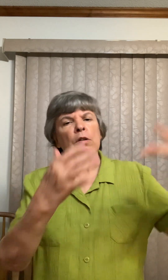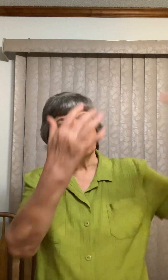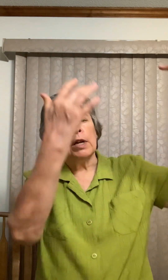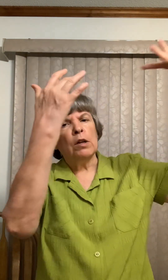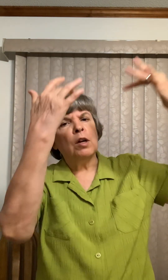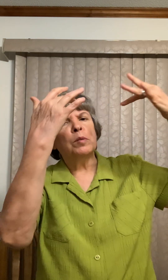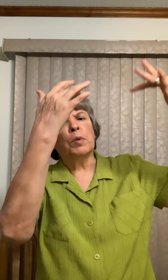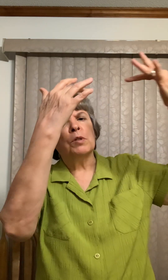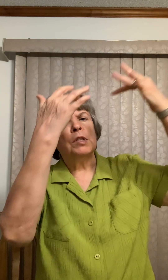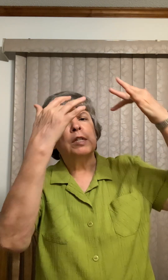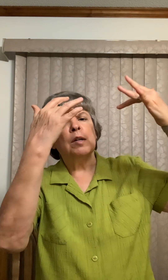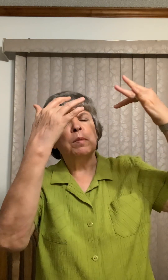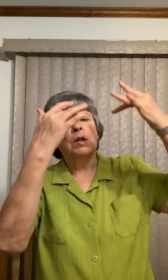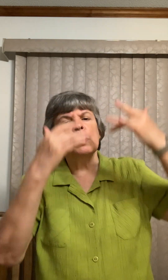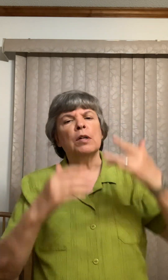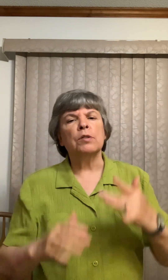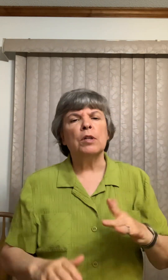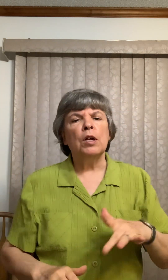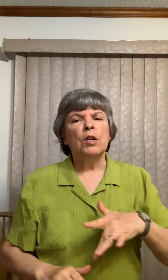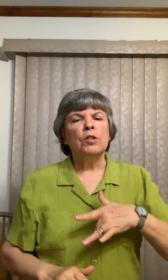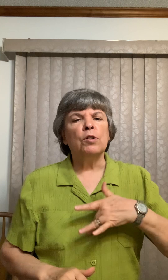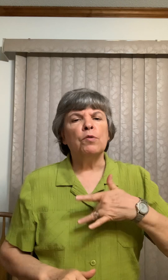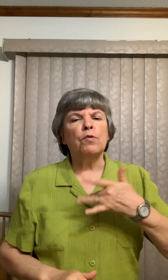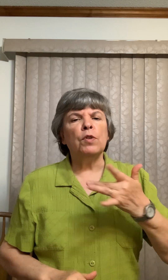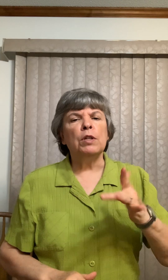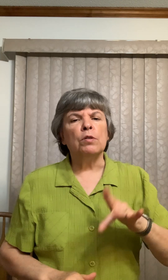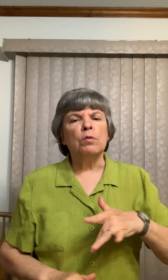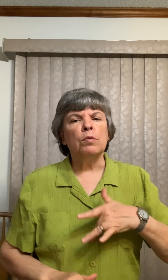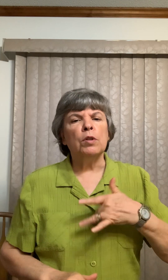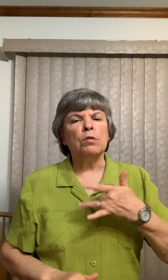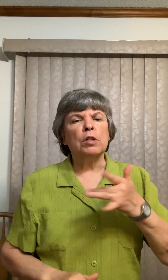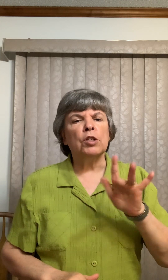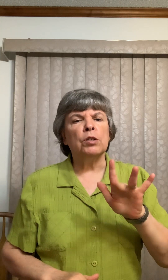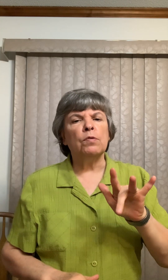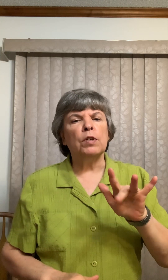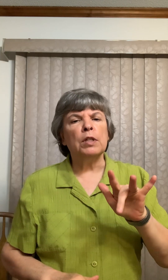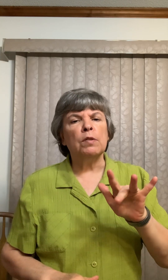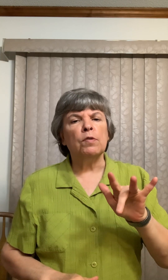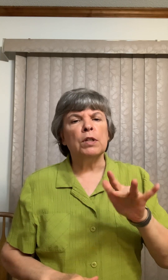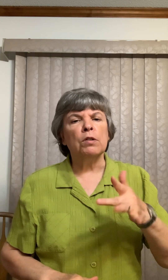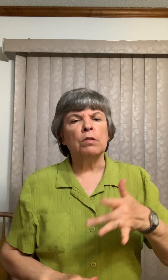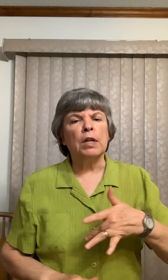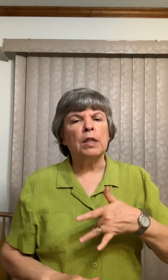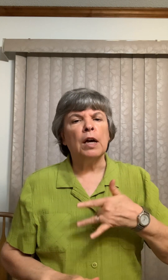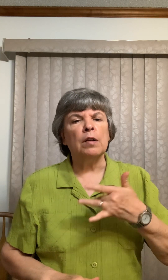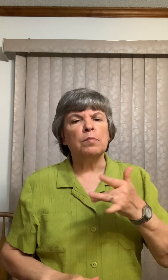like God's mercy coming on us. So feel with your touchy-feely finger like that.